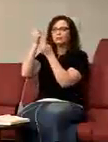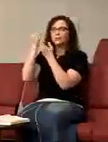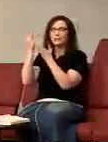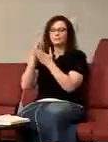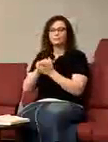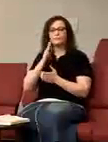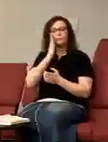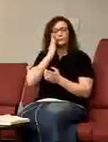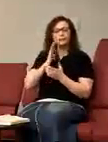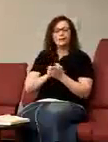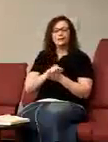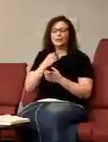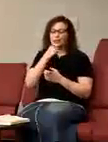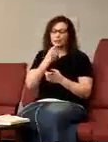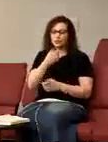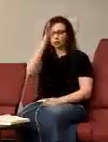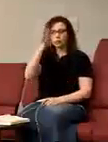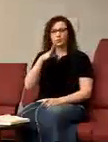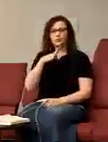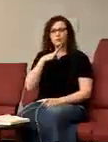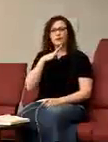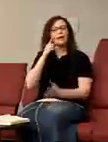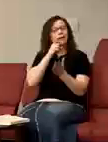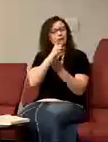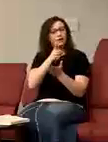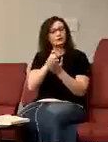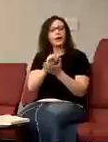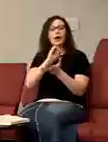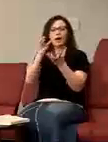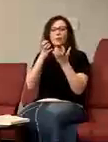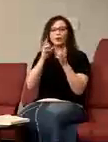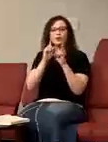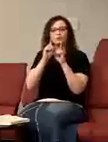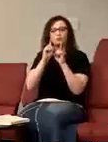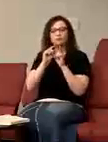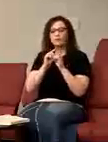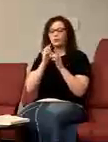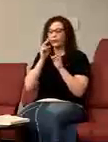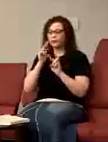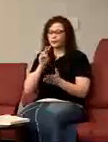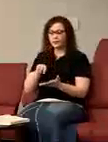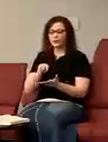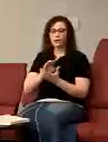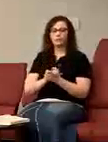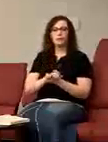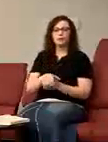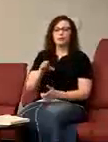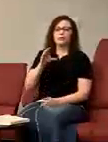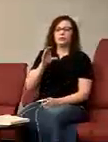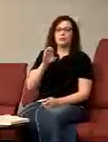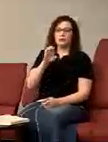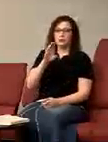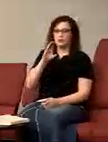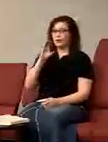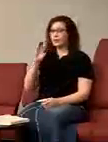said, in fact, I want you to go to Ecclesiastes 3. Keep your finger here. We'll